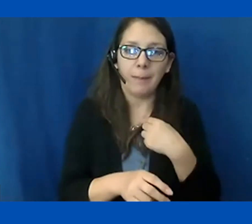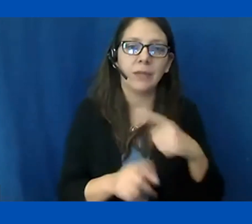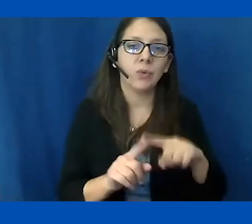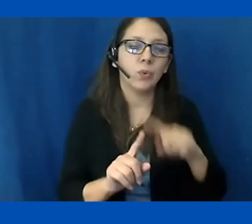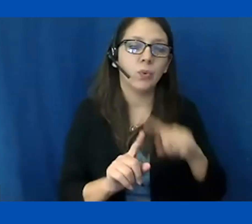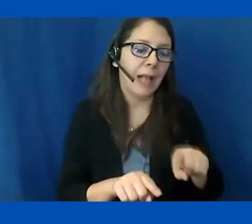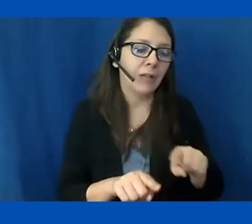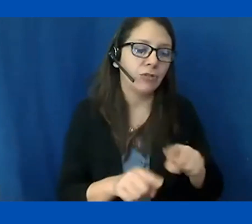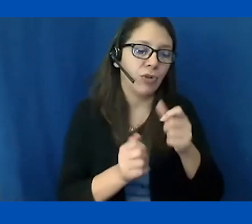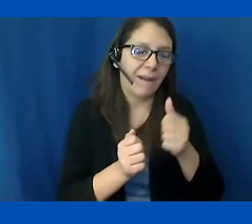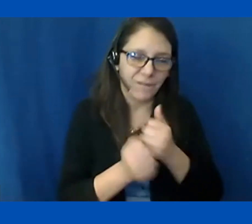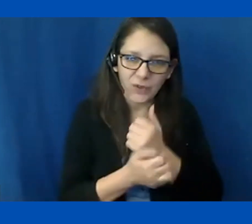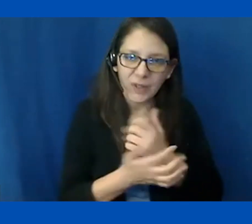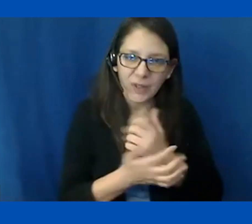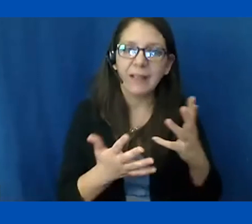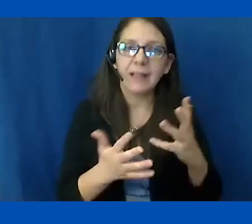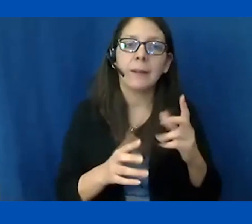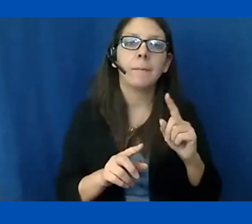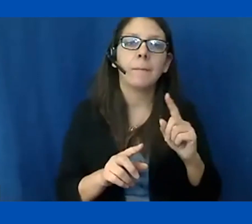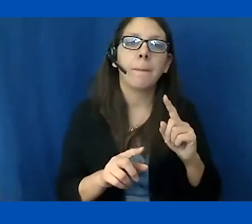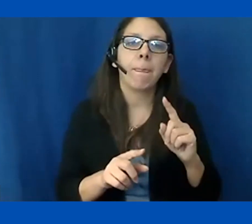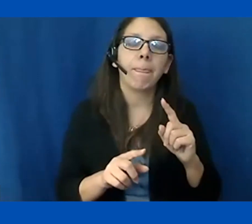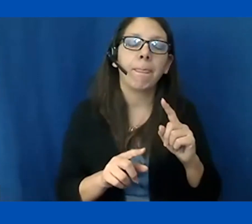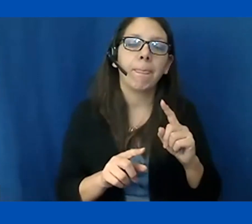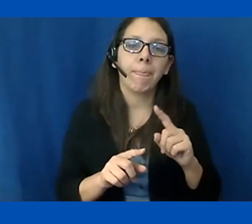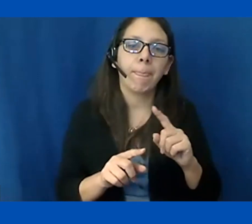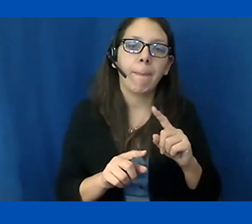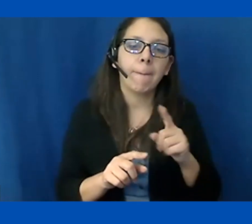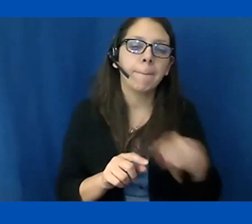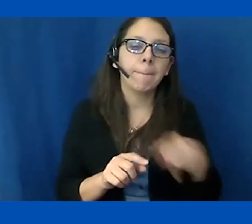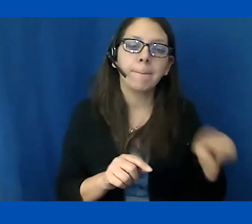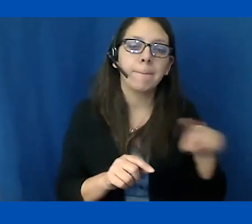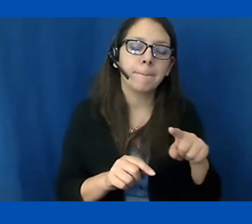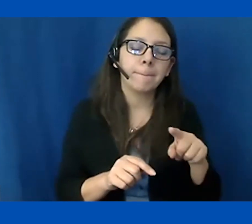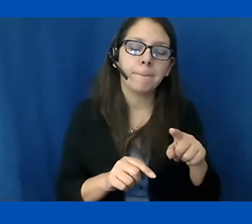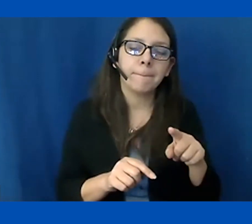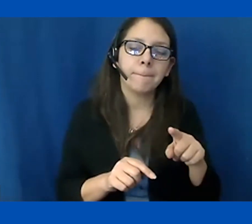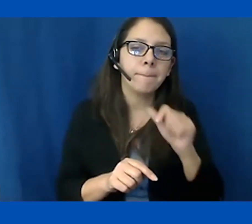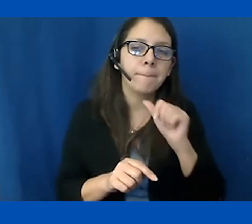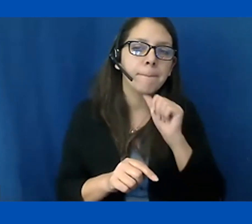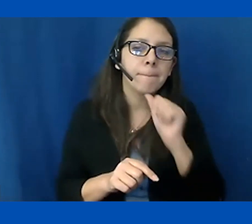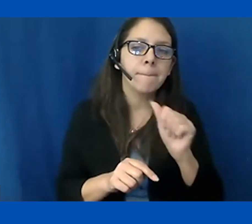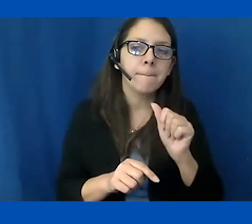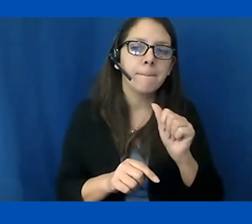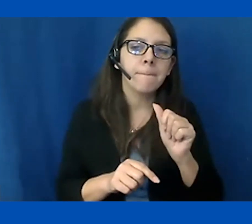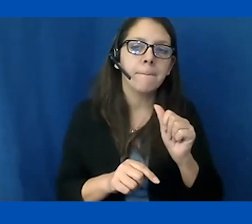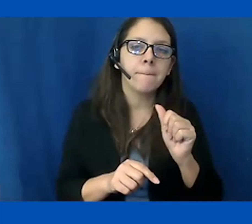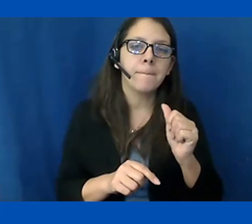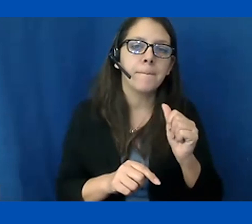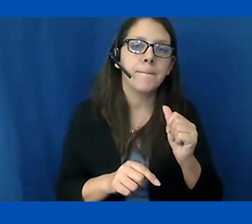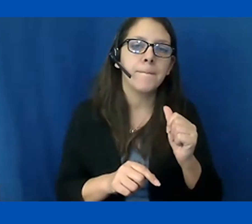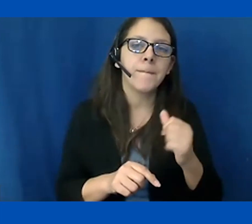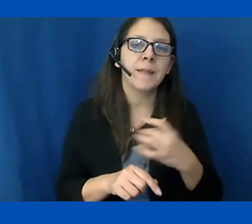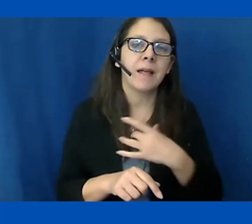Um, and they were really fond of um, the fact that I had to